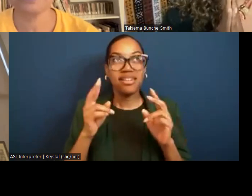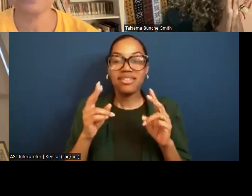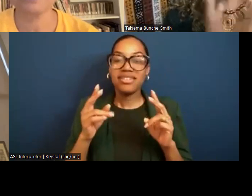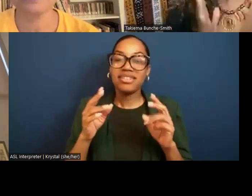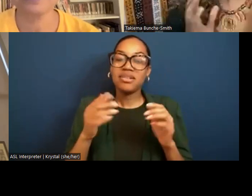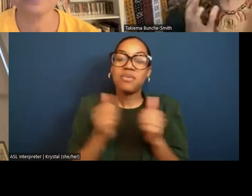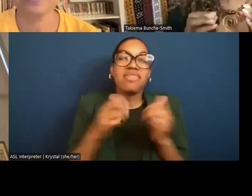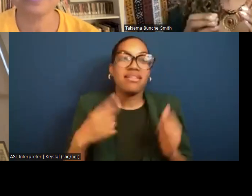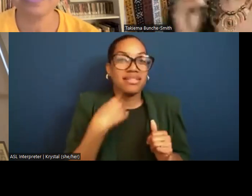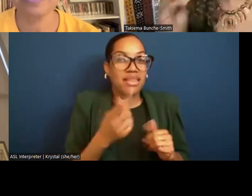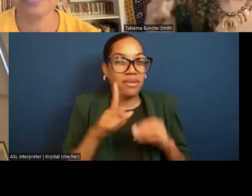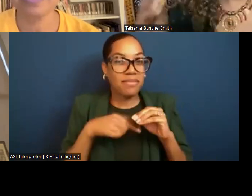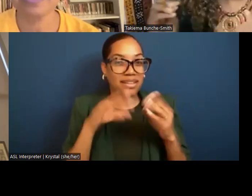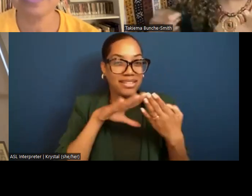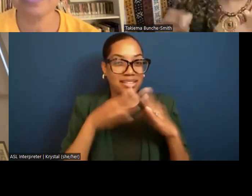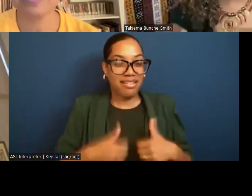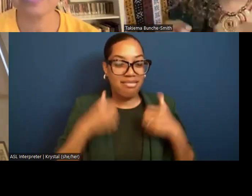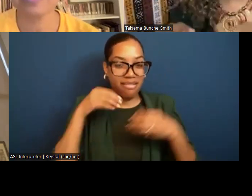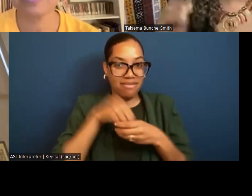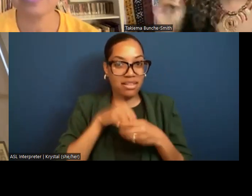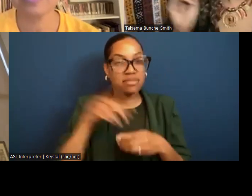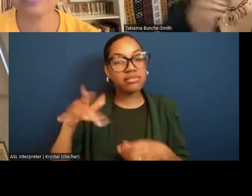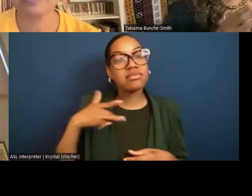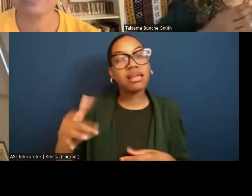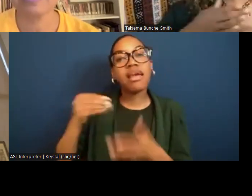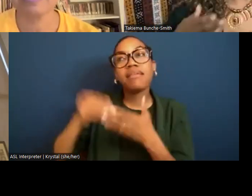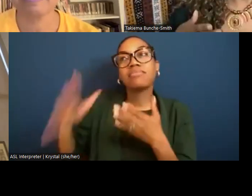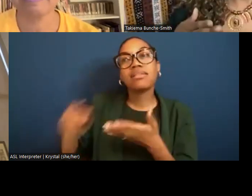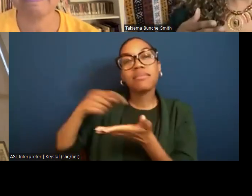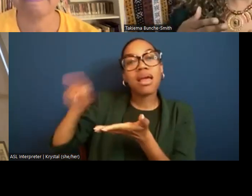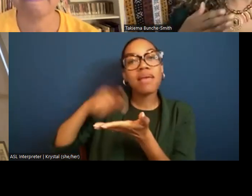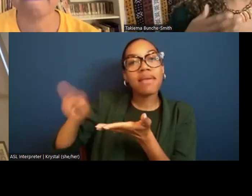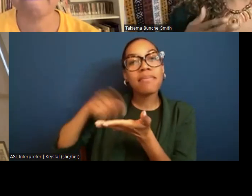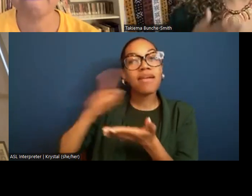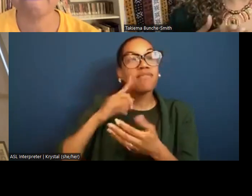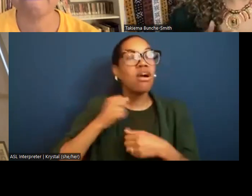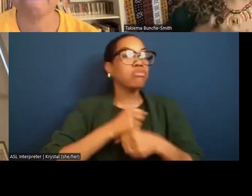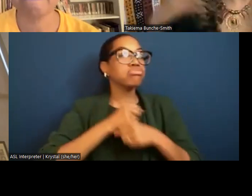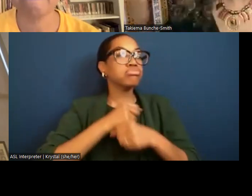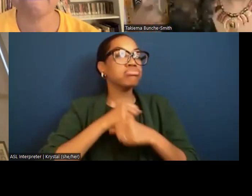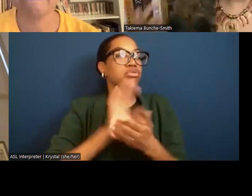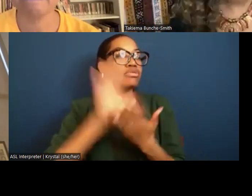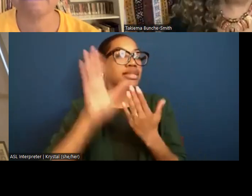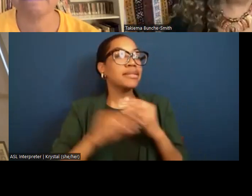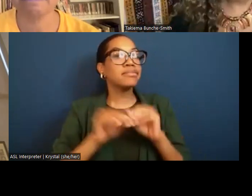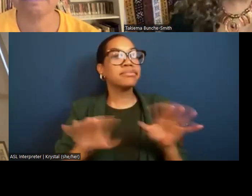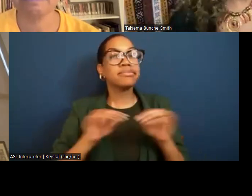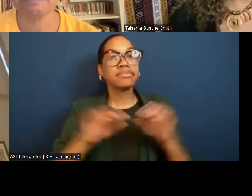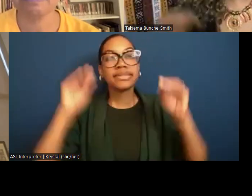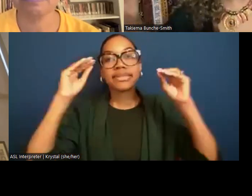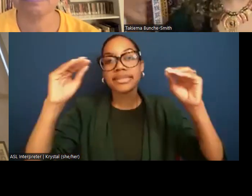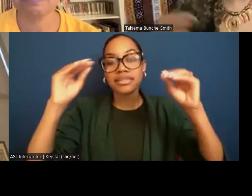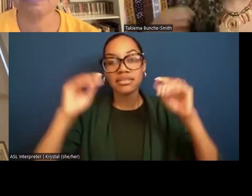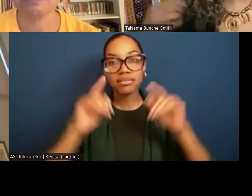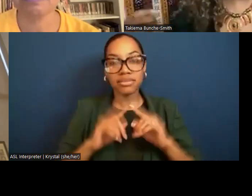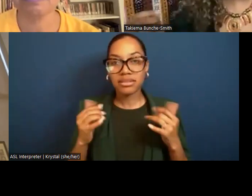so now I think people are like, we have to create the thing, because I think older people are starting to understand, wait, I love my hair. I can do